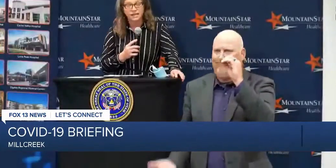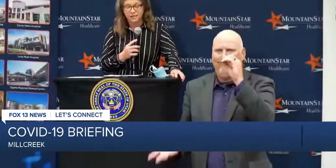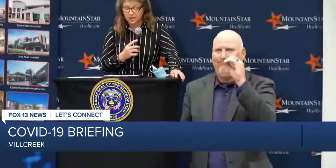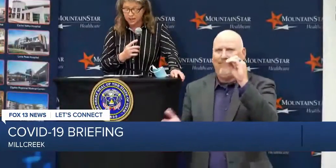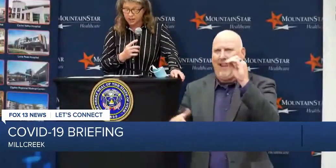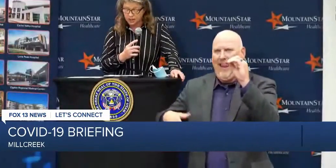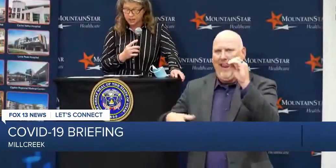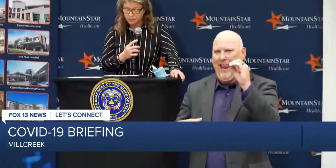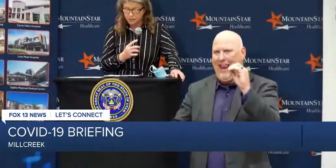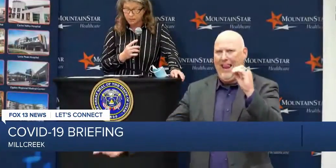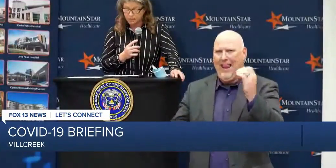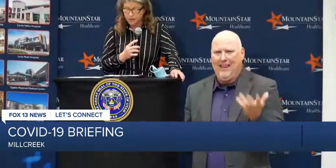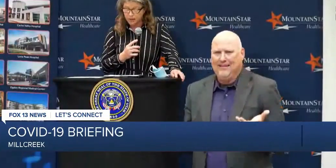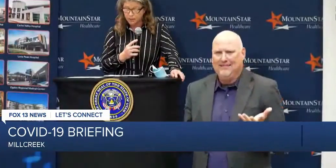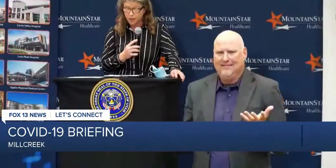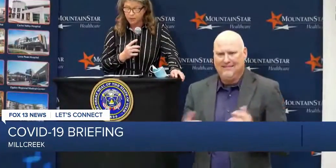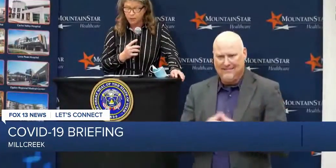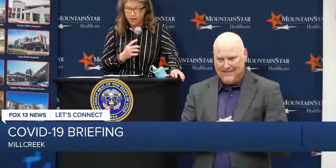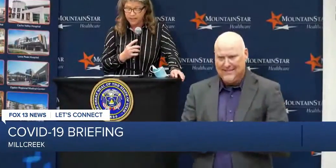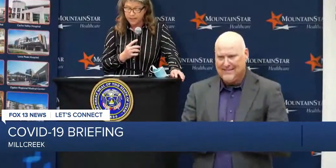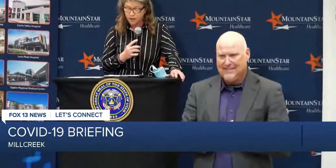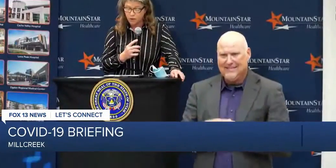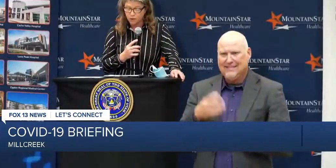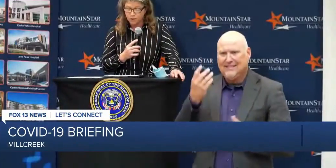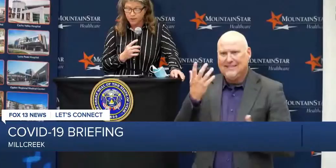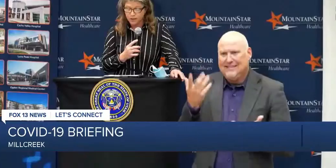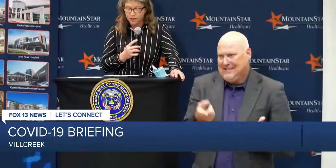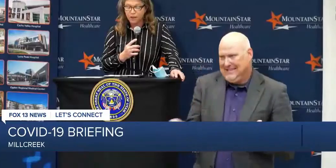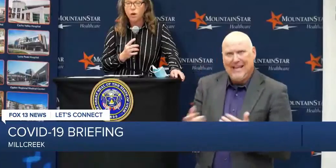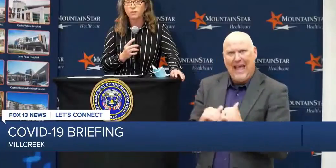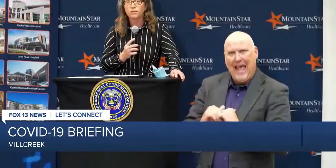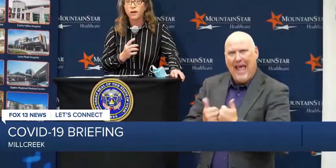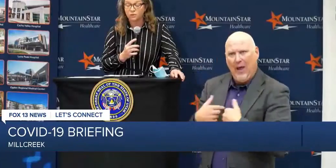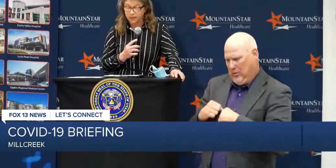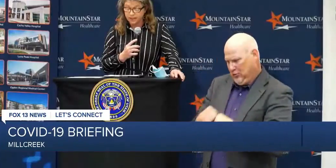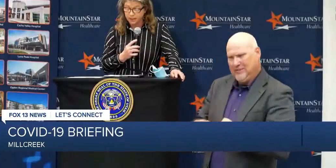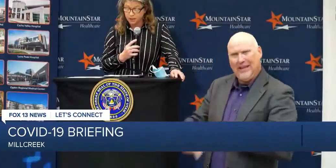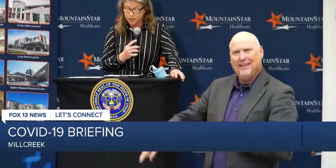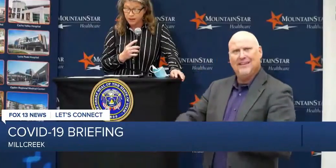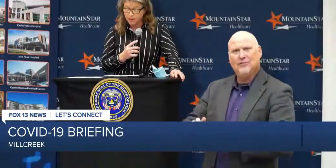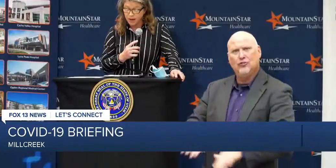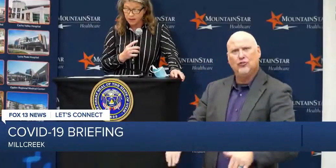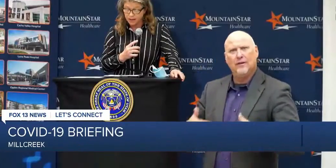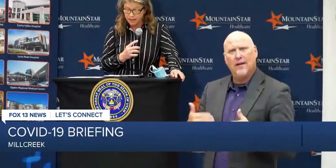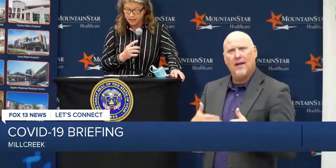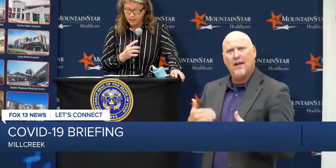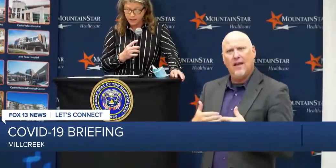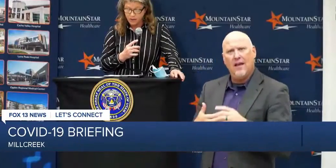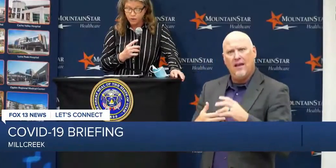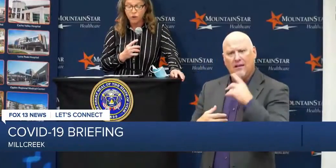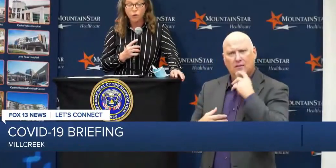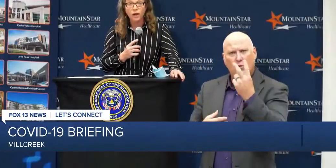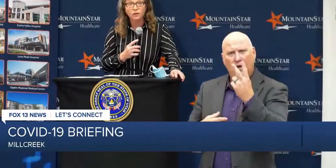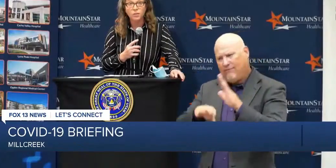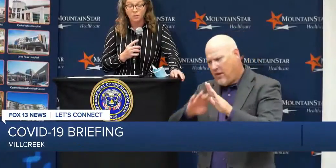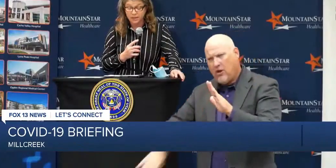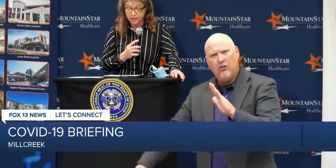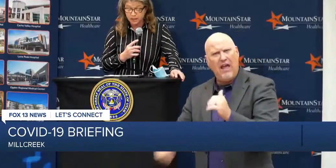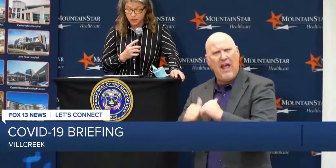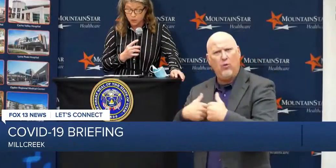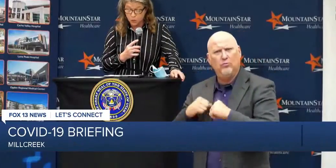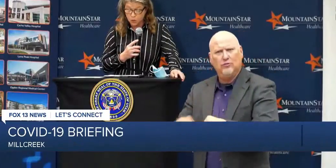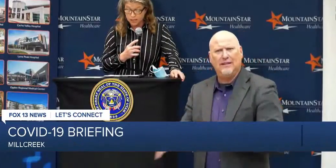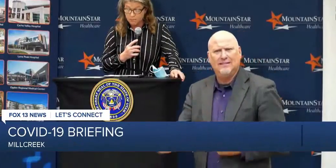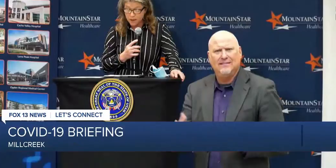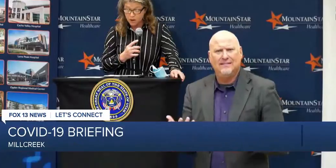after extensive discussions with input from many stakeholders, the Department of Health released a new set of guidelines for local health